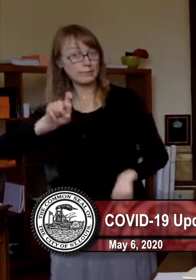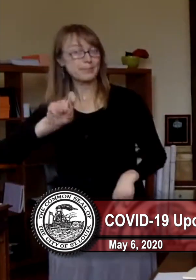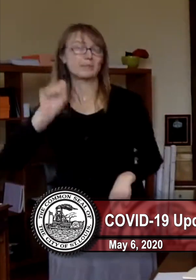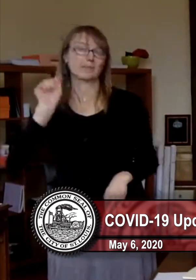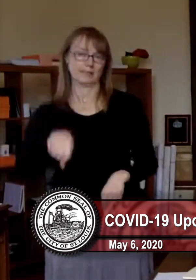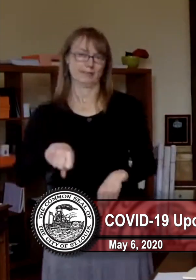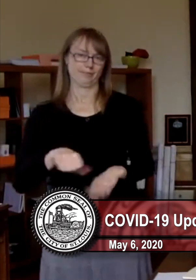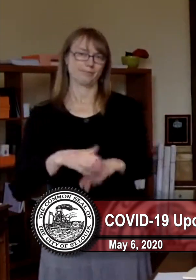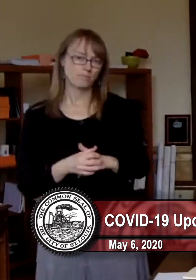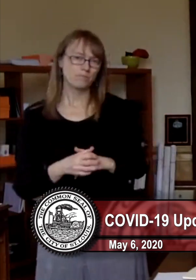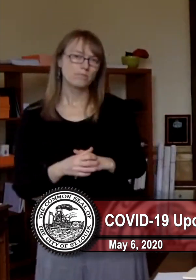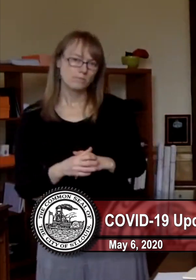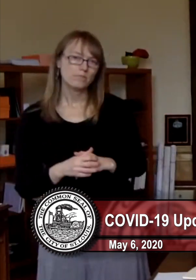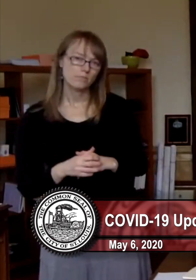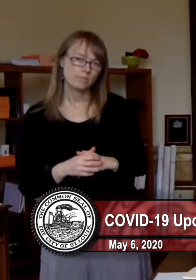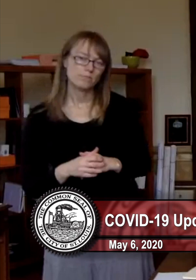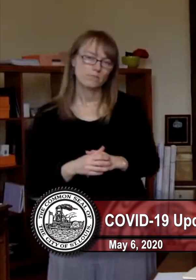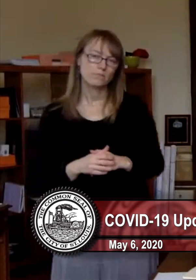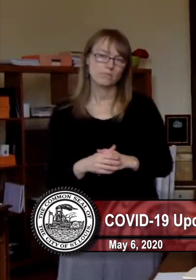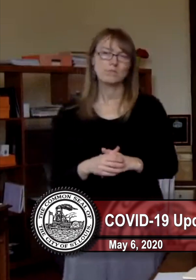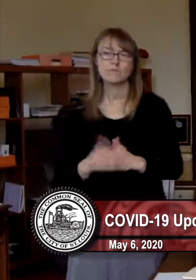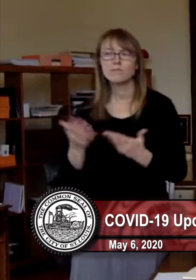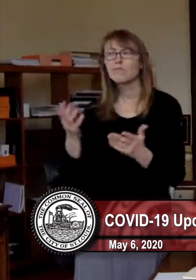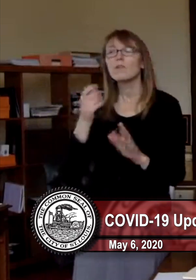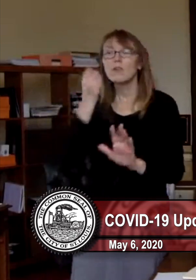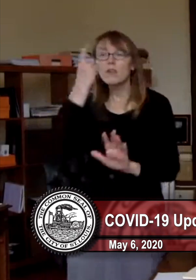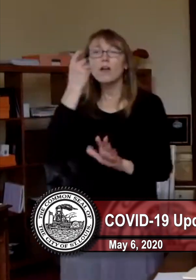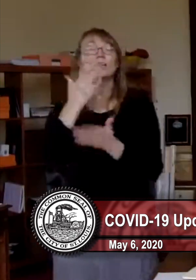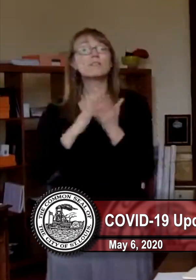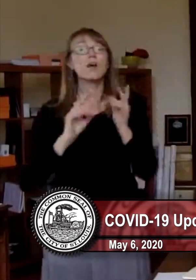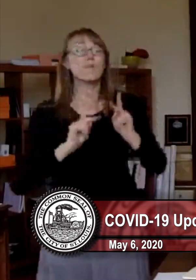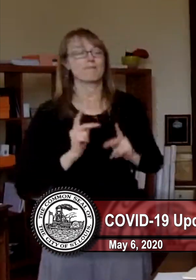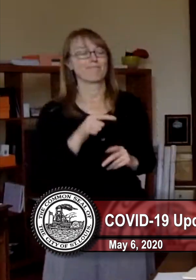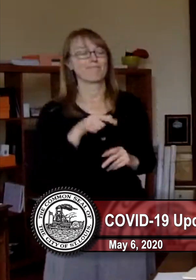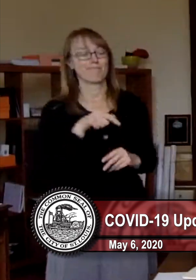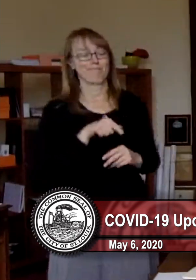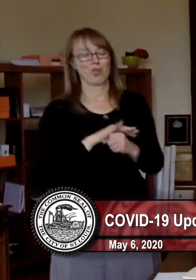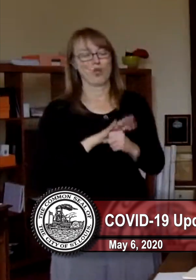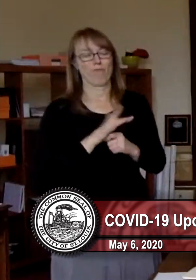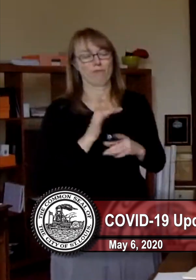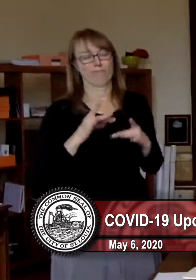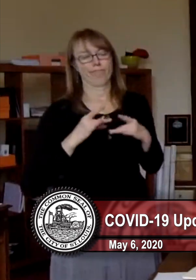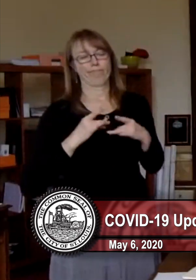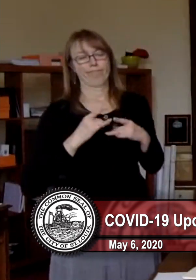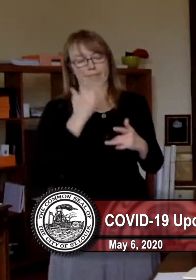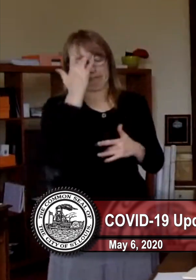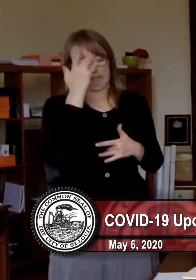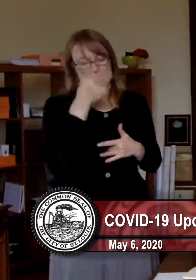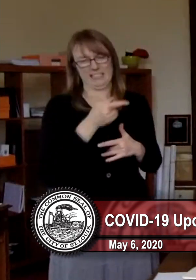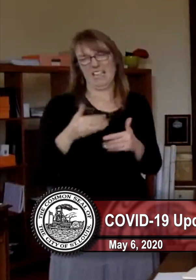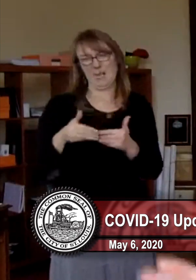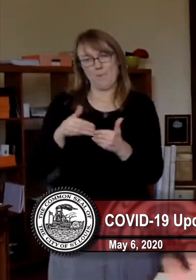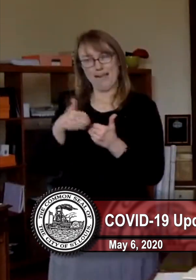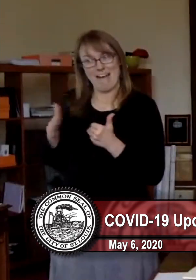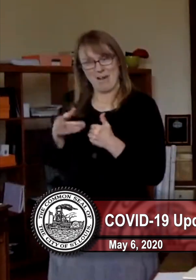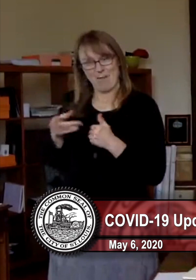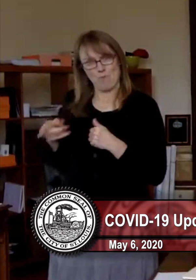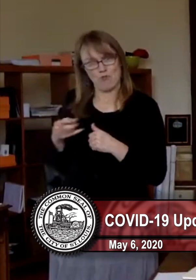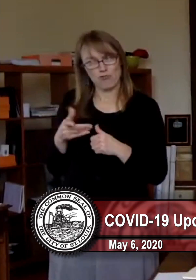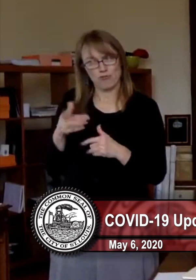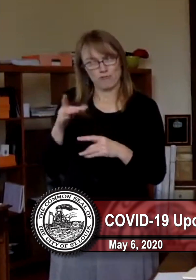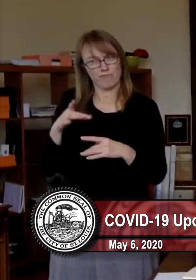tested, got over it. I have some neighbors who are pretty sure they had it back